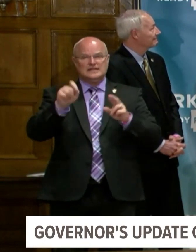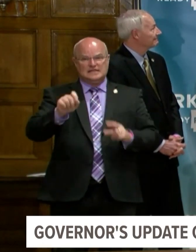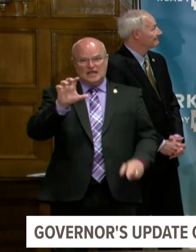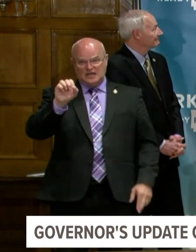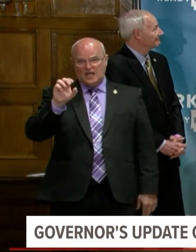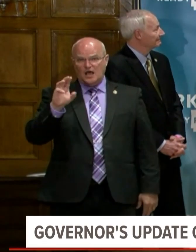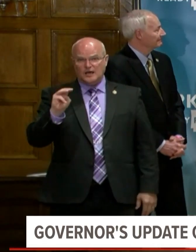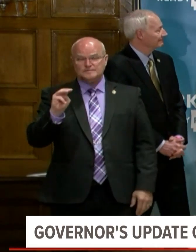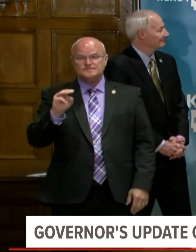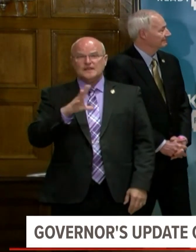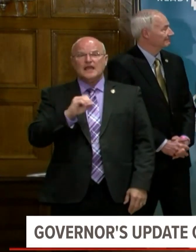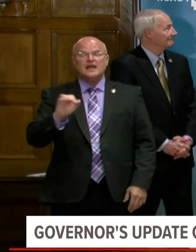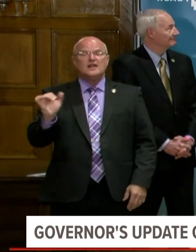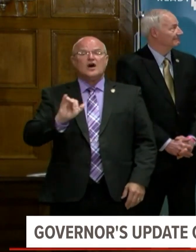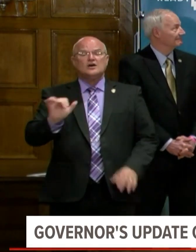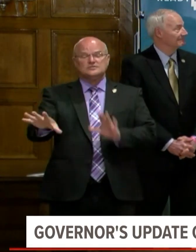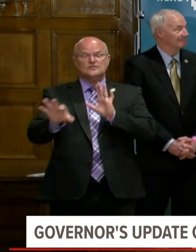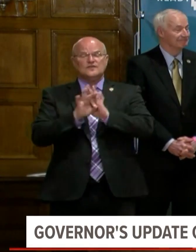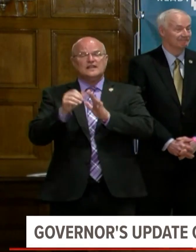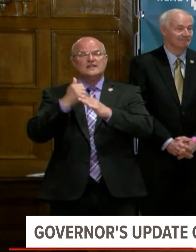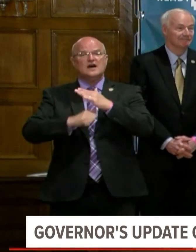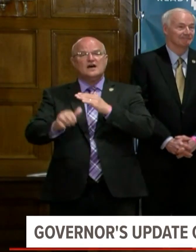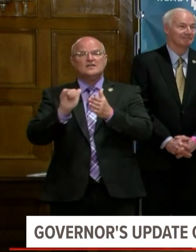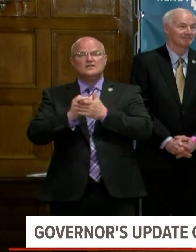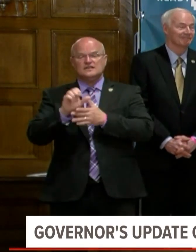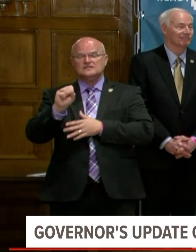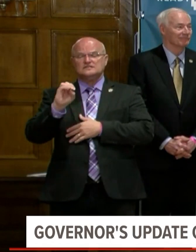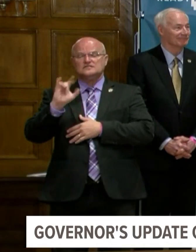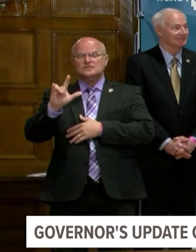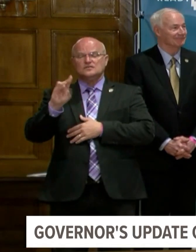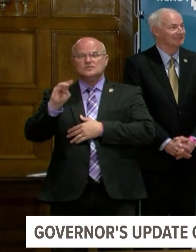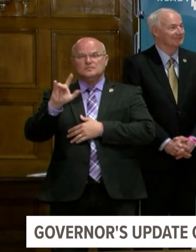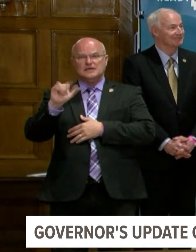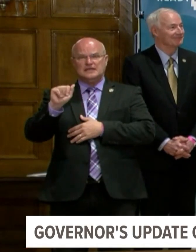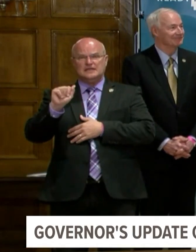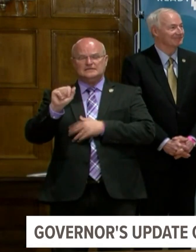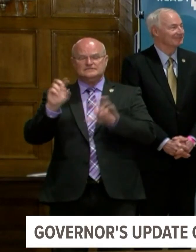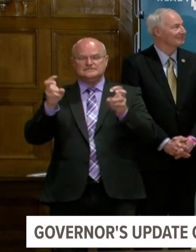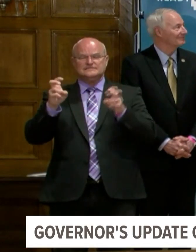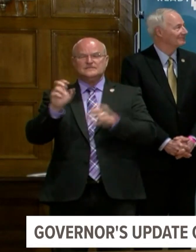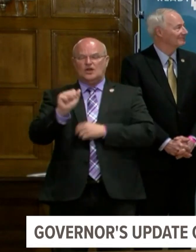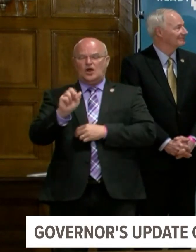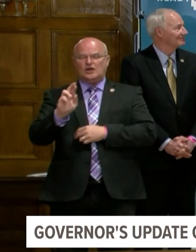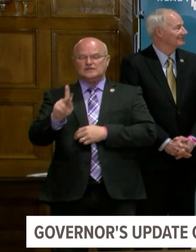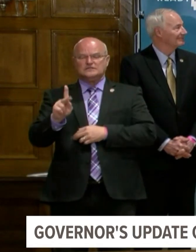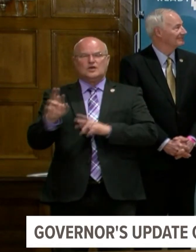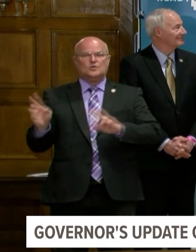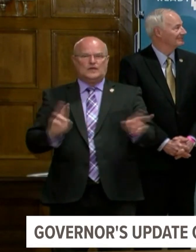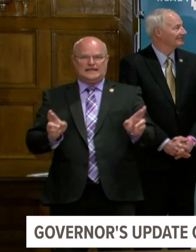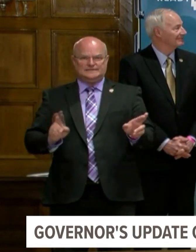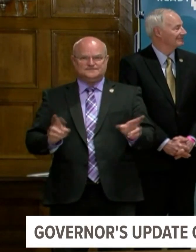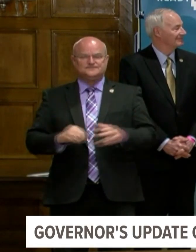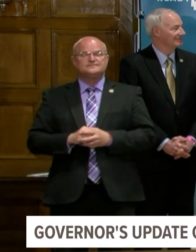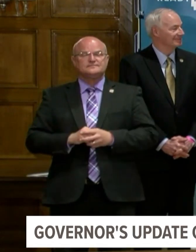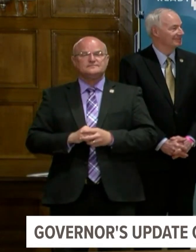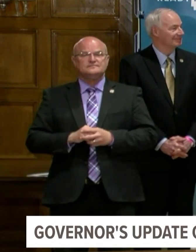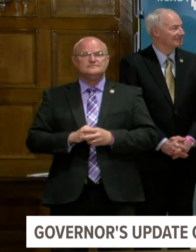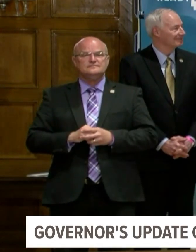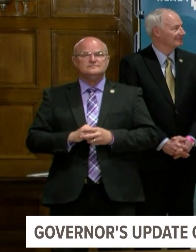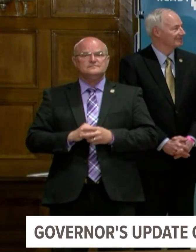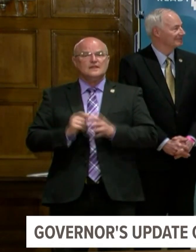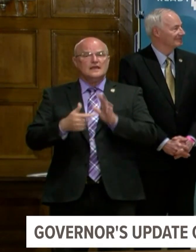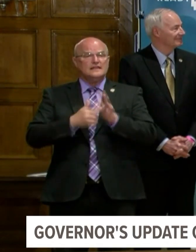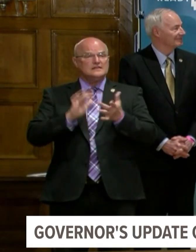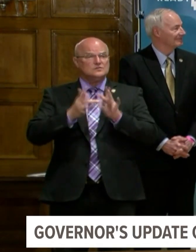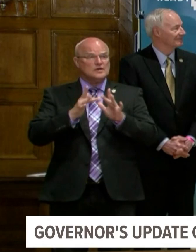arkansasready.com. And you can also find it under the social media handles Arkansas Ready. This website